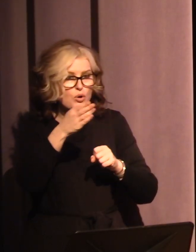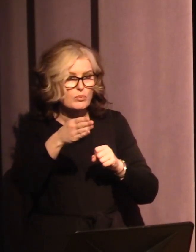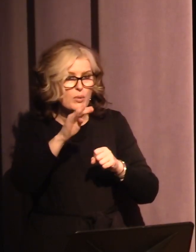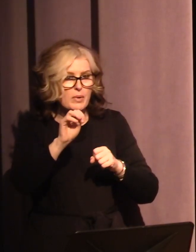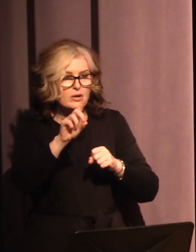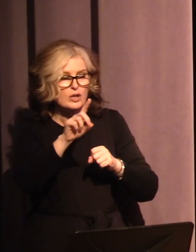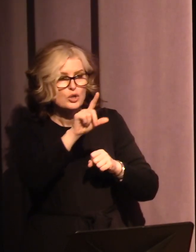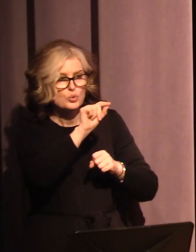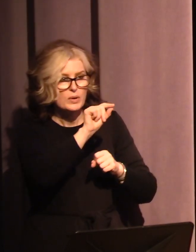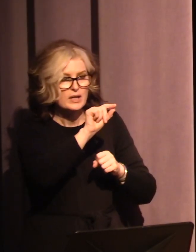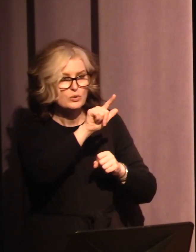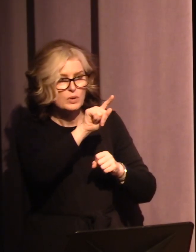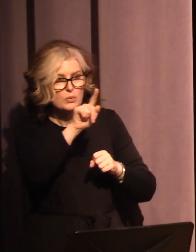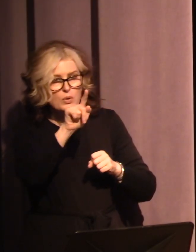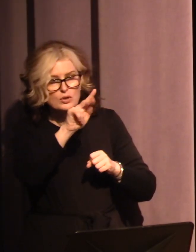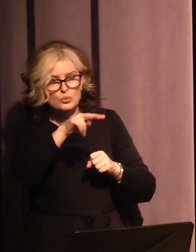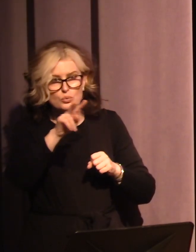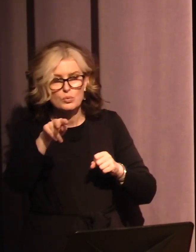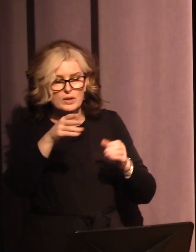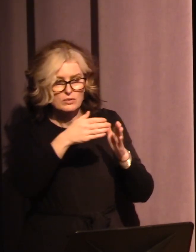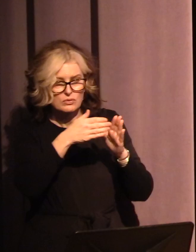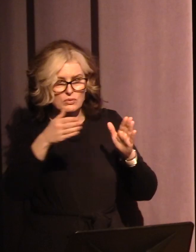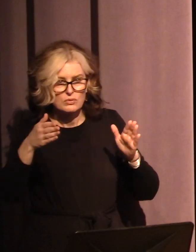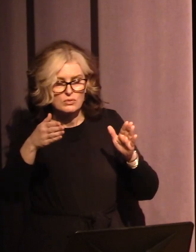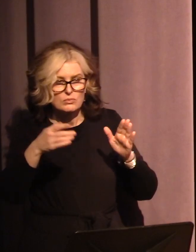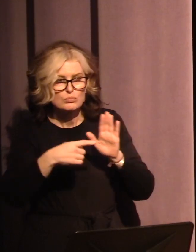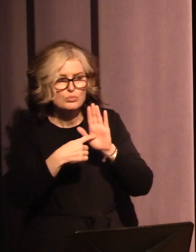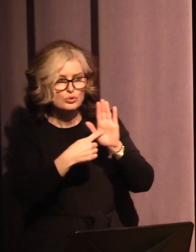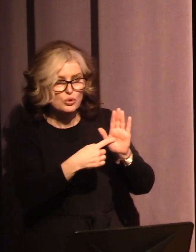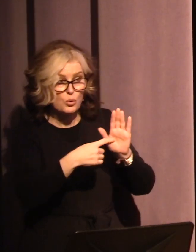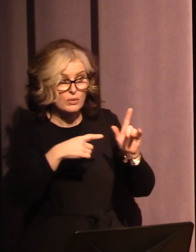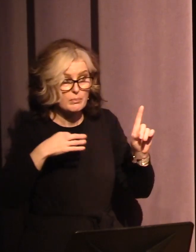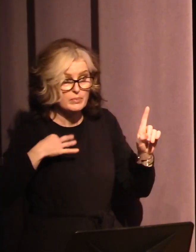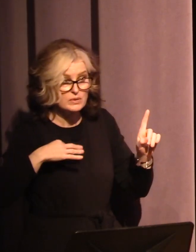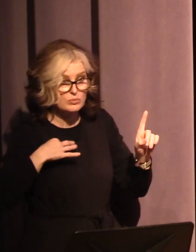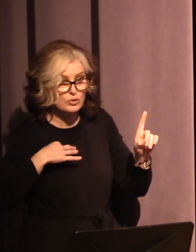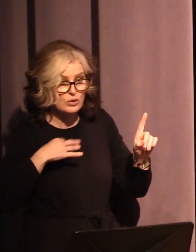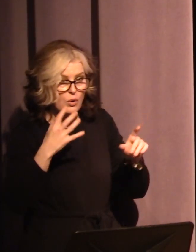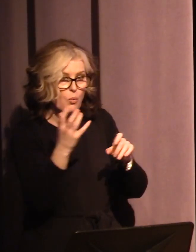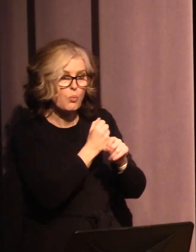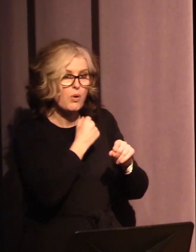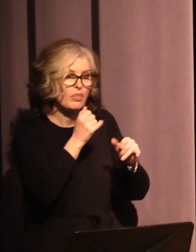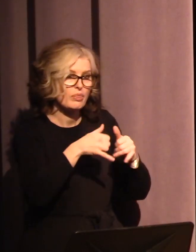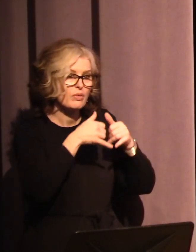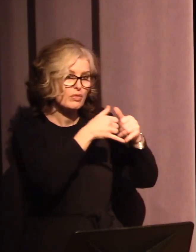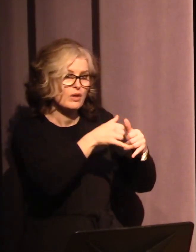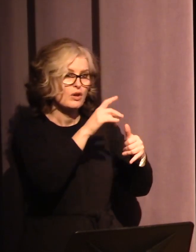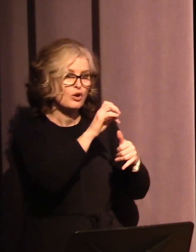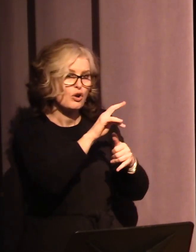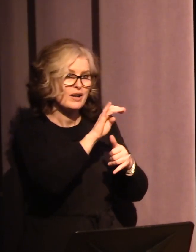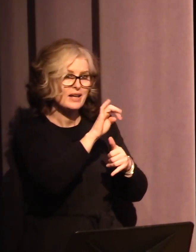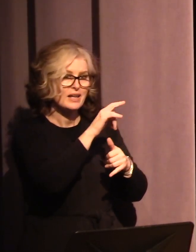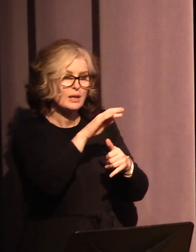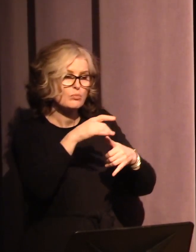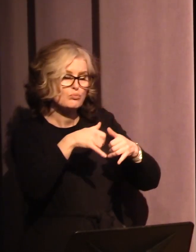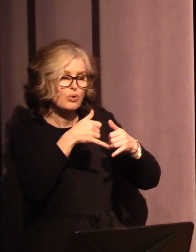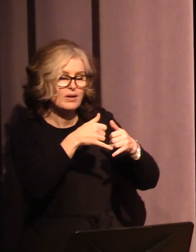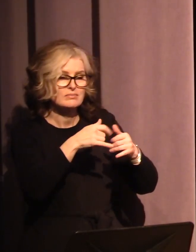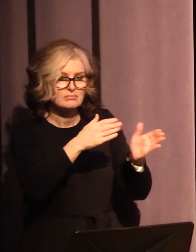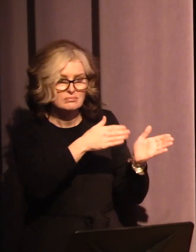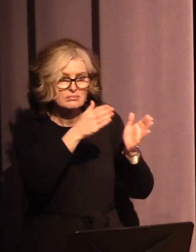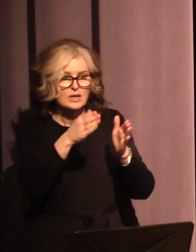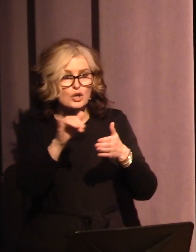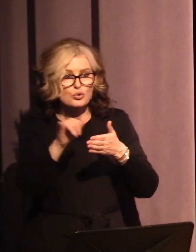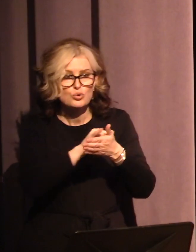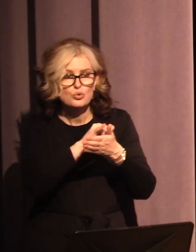2021 to 2022, has been shown in Pittsburgh, where it won the Carnegie Prize. It's then been shown in